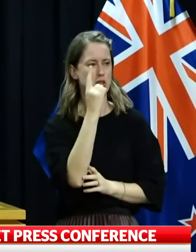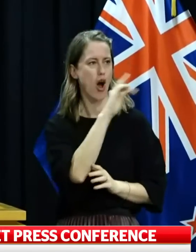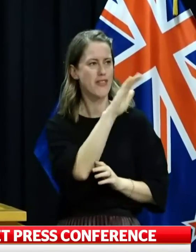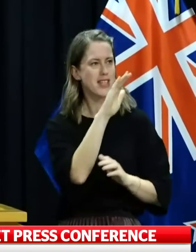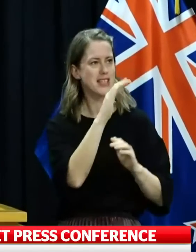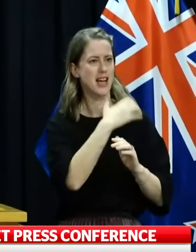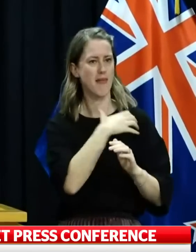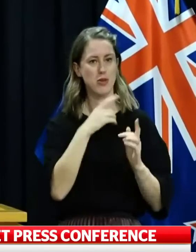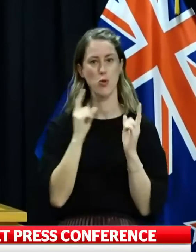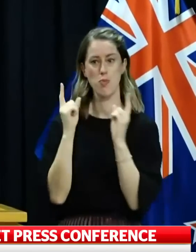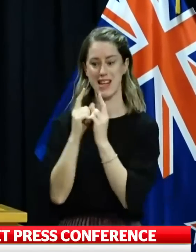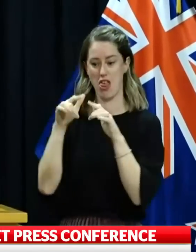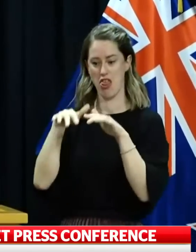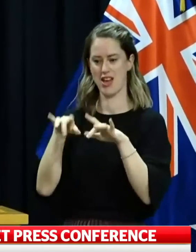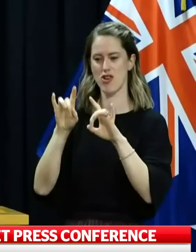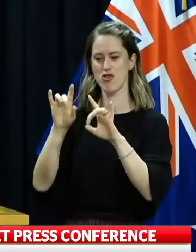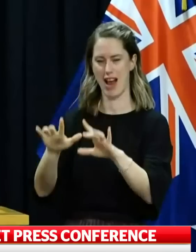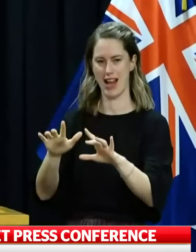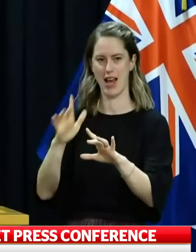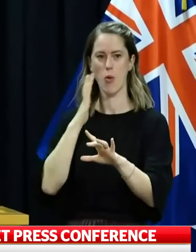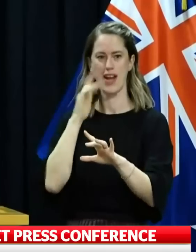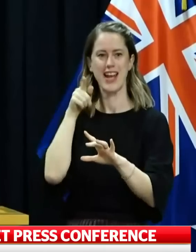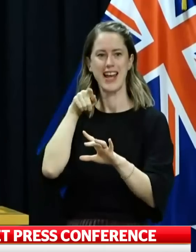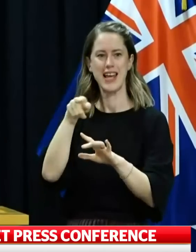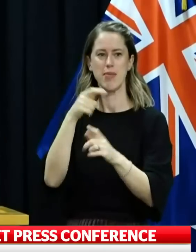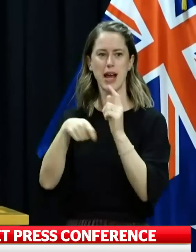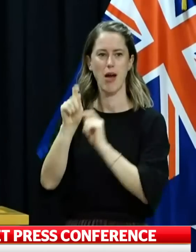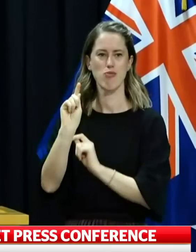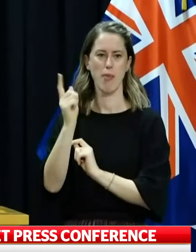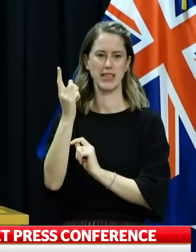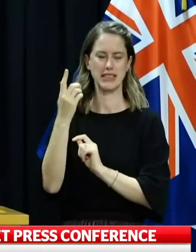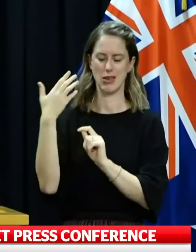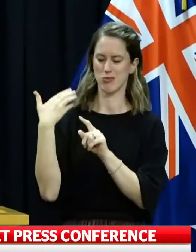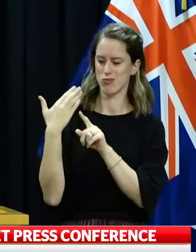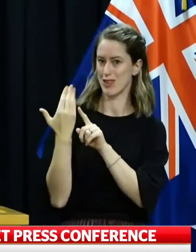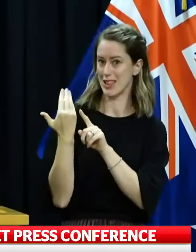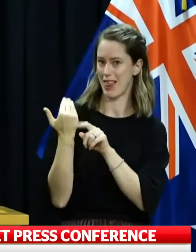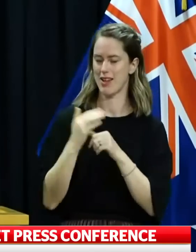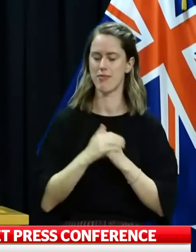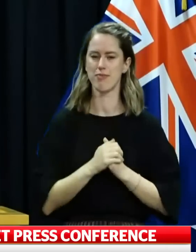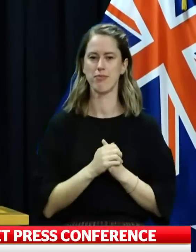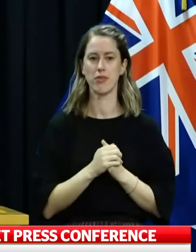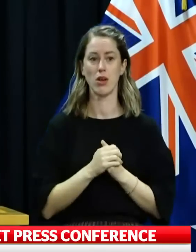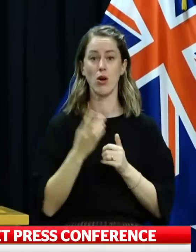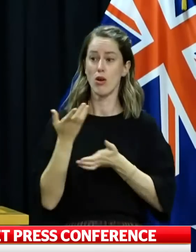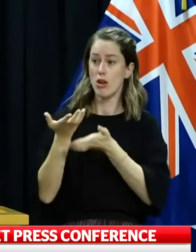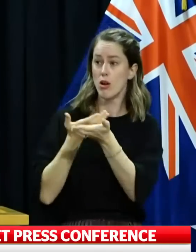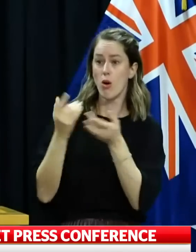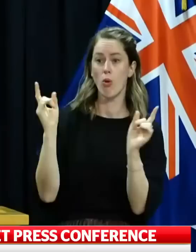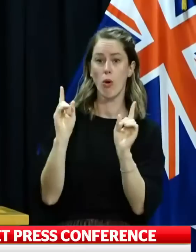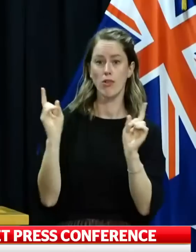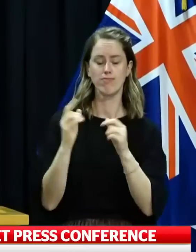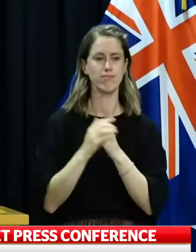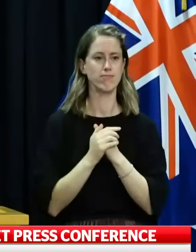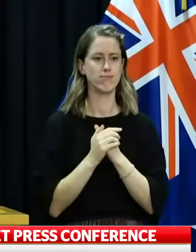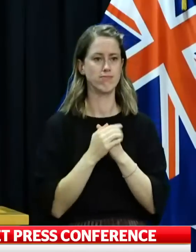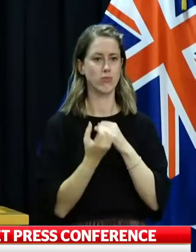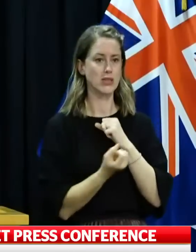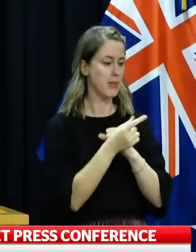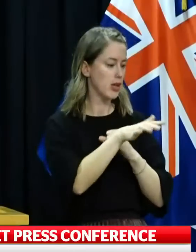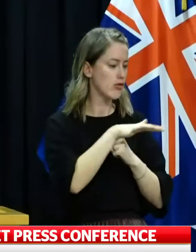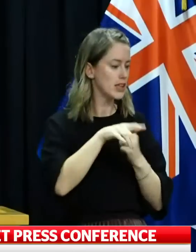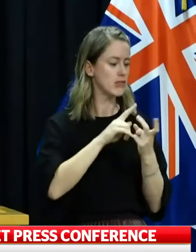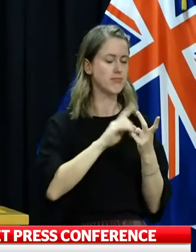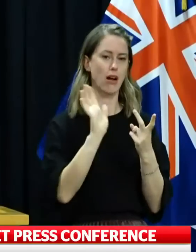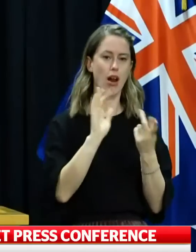to meet with the Prime Minister in Australia since he took office a few weeks ago. On the agenda will be developments in our region,